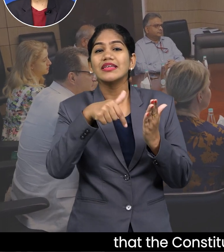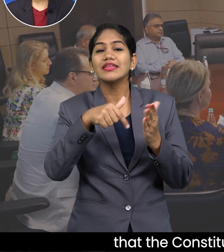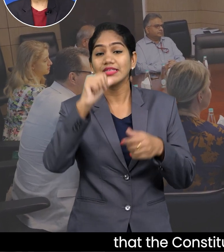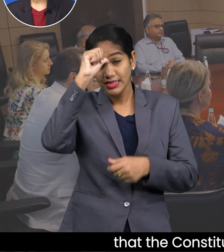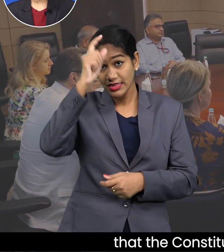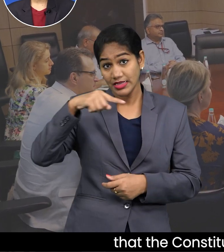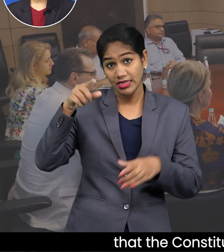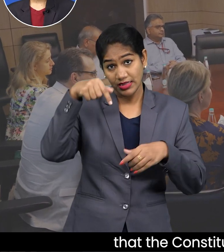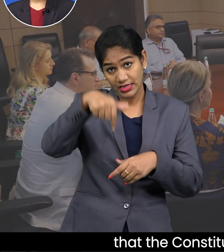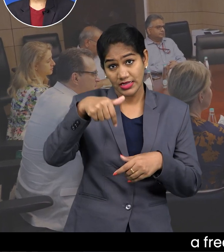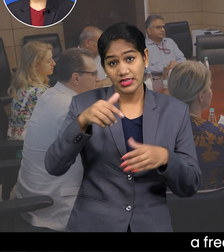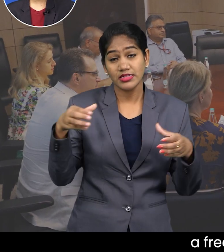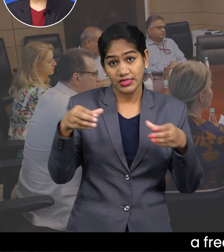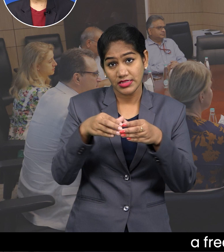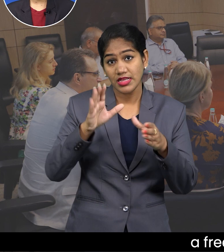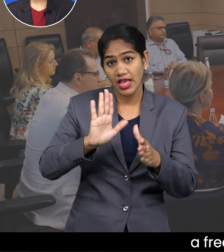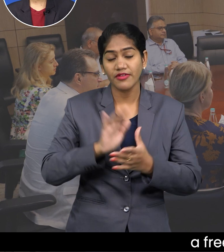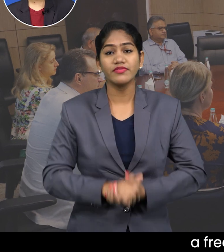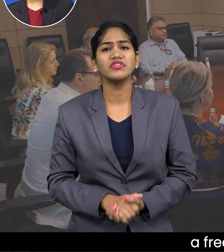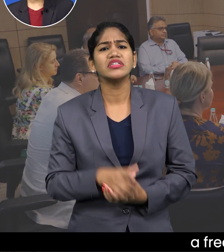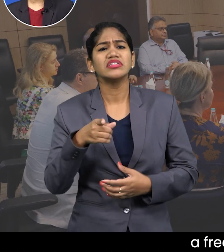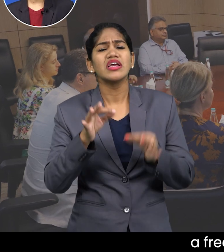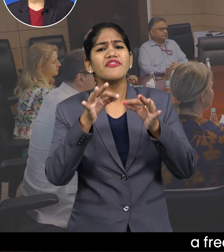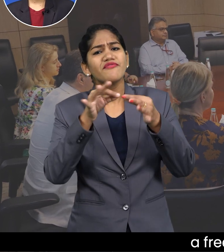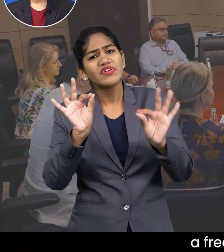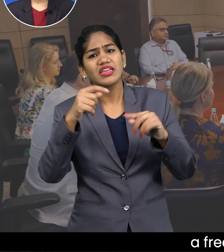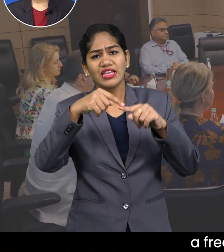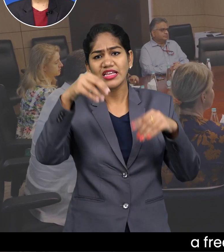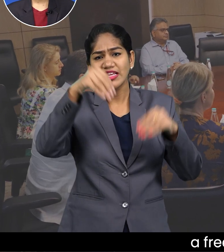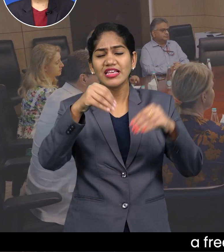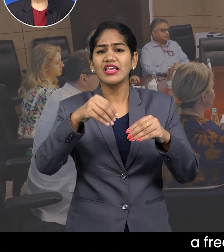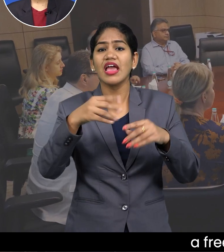to ensure a free and fair election.